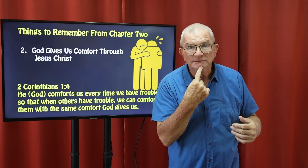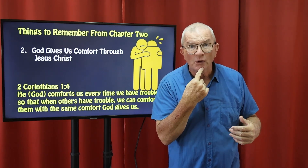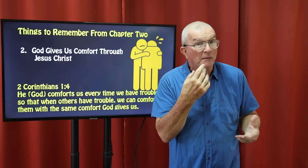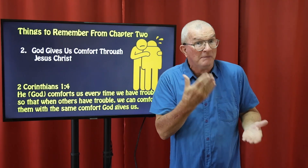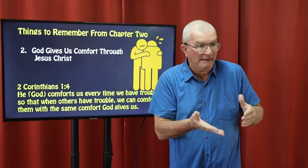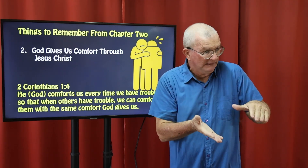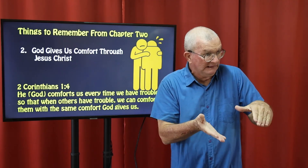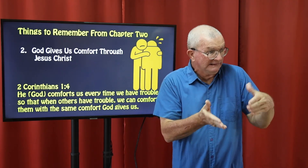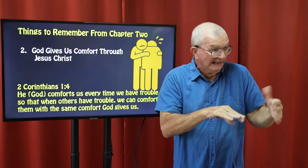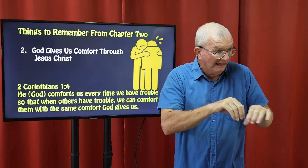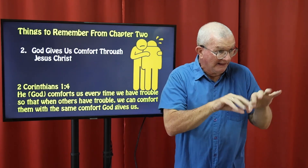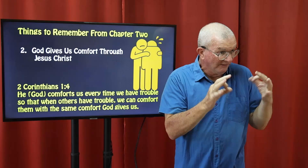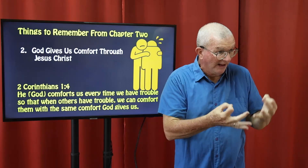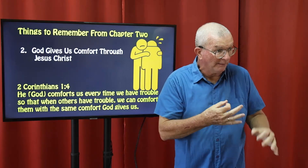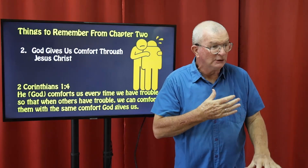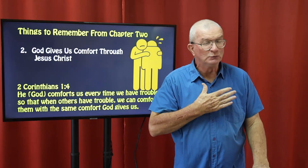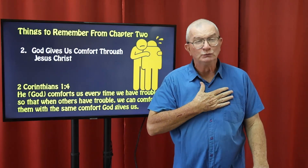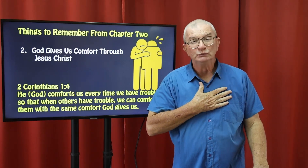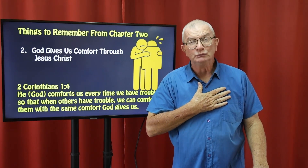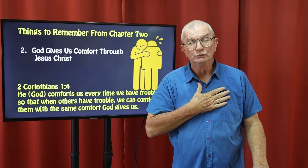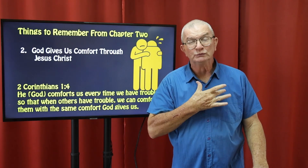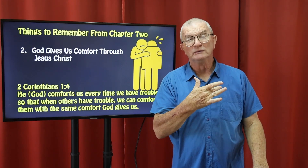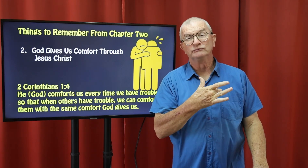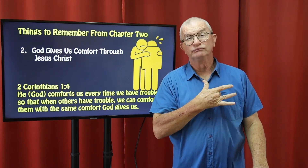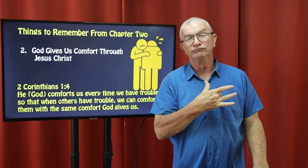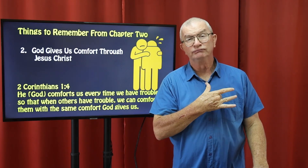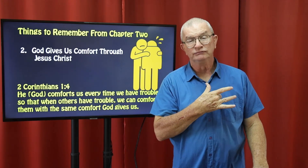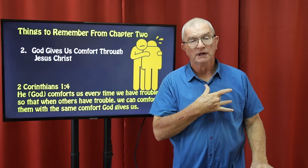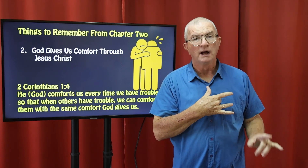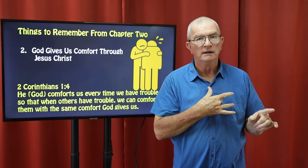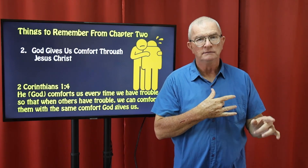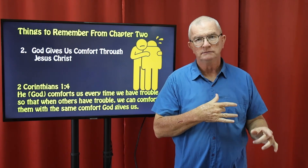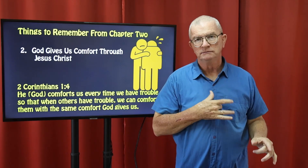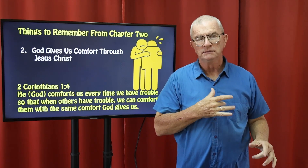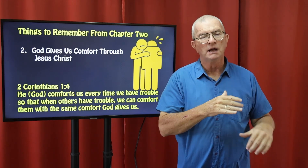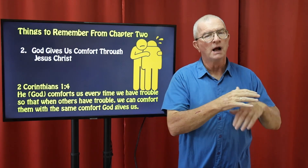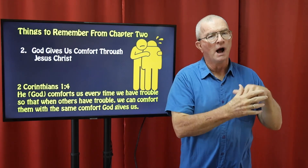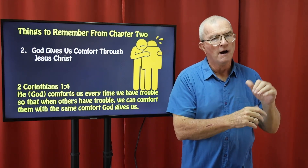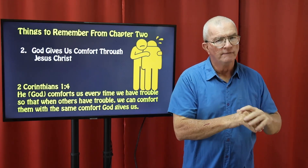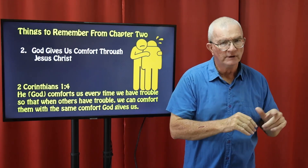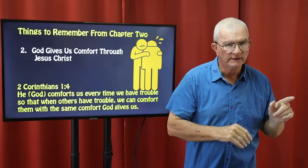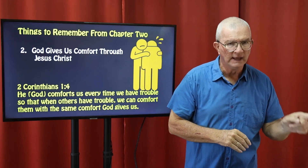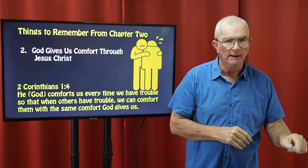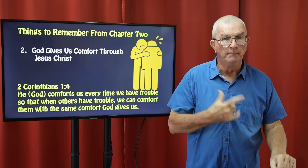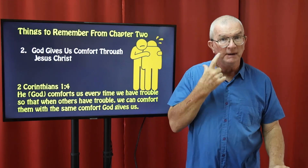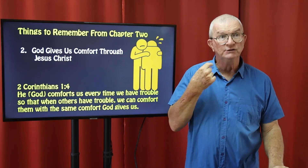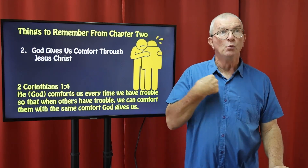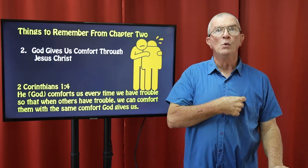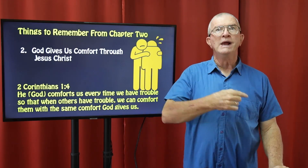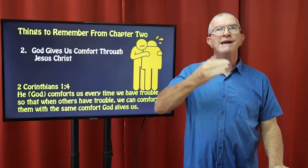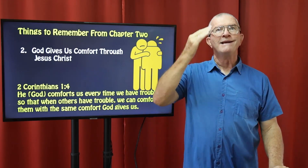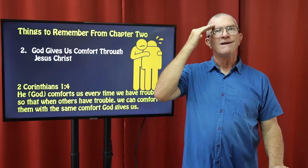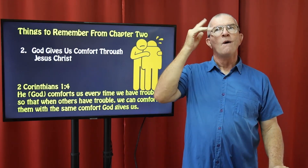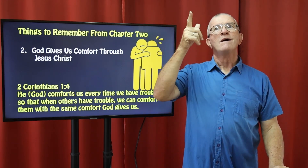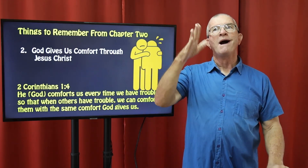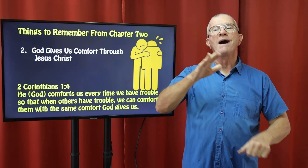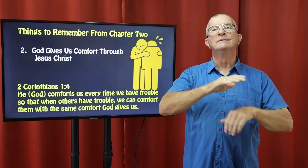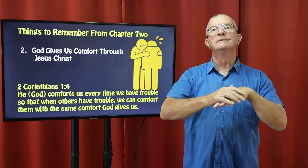disappointment, maybe a death in the family, it touches us. so we can comfort them because we know